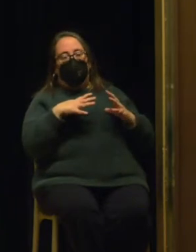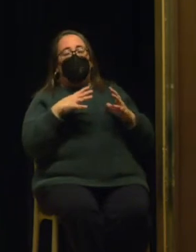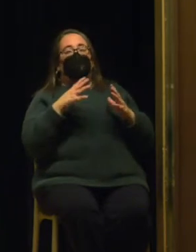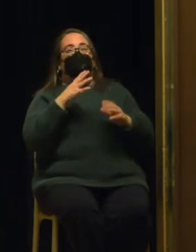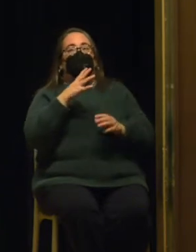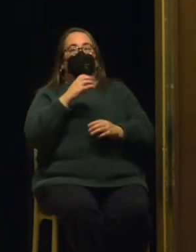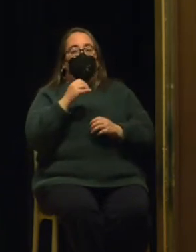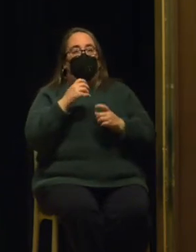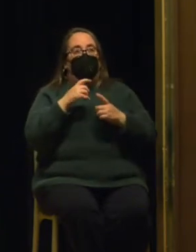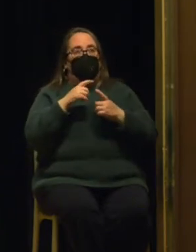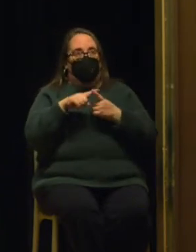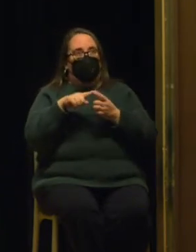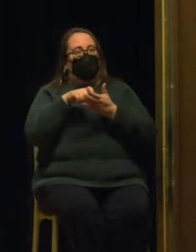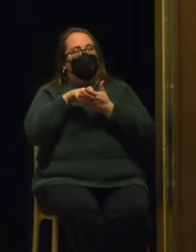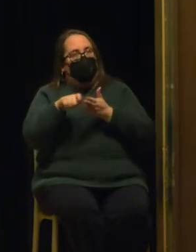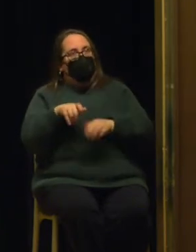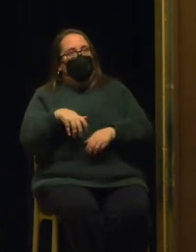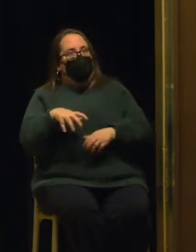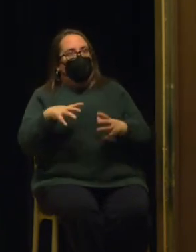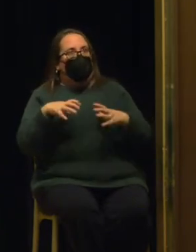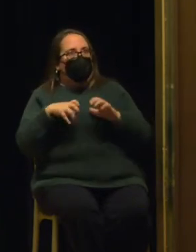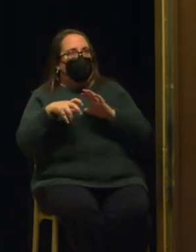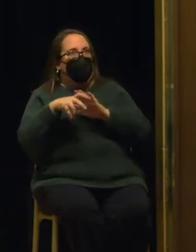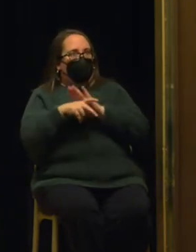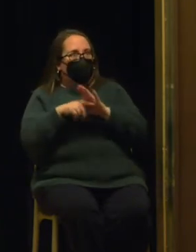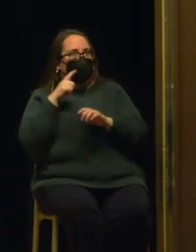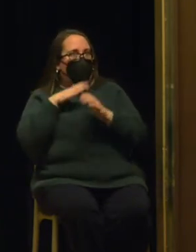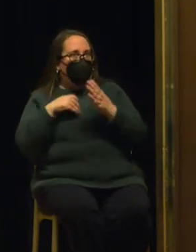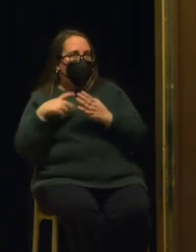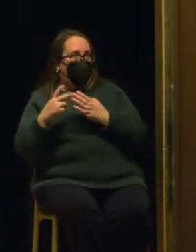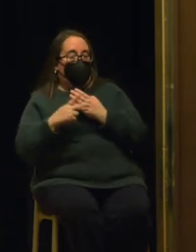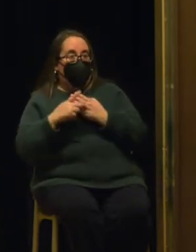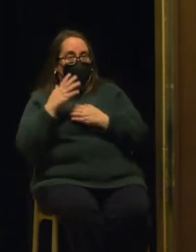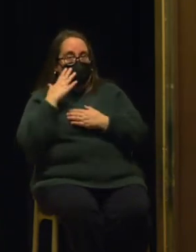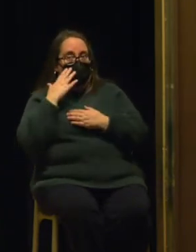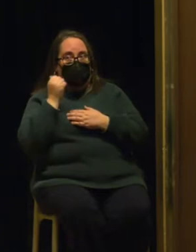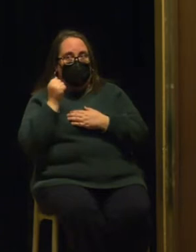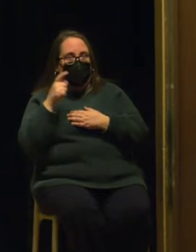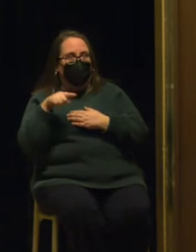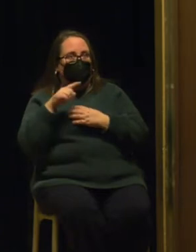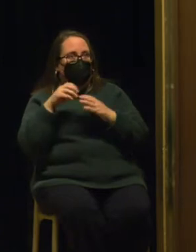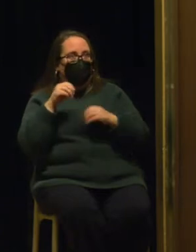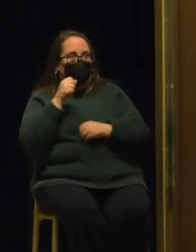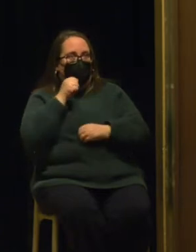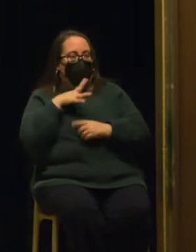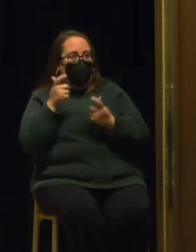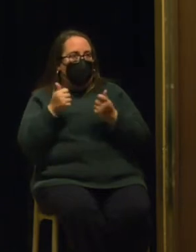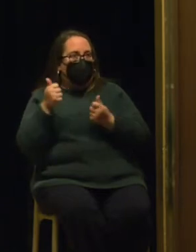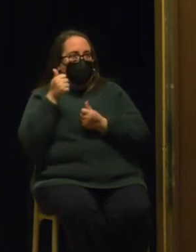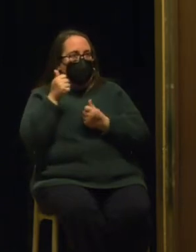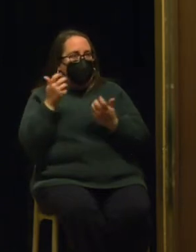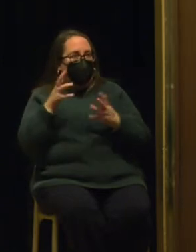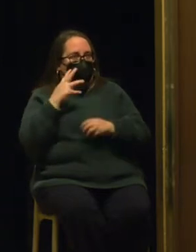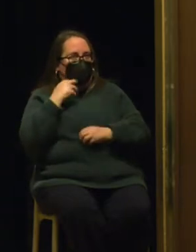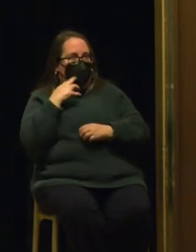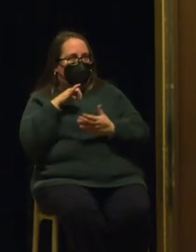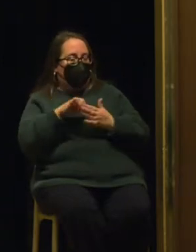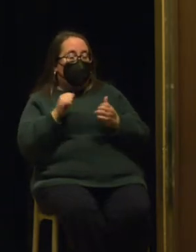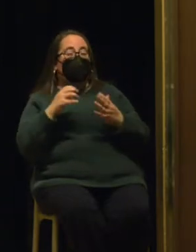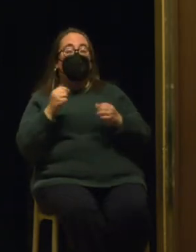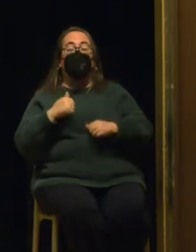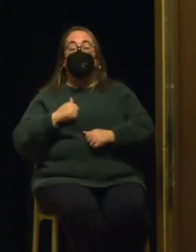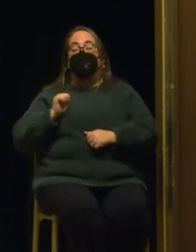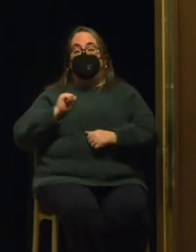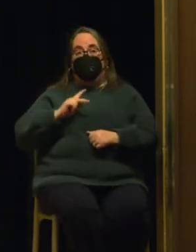to write the maternity policy when I got pregnant because no other female executive had gone out on maternity leave. So I'm coming